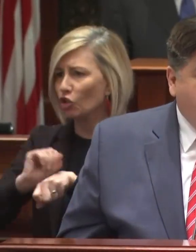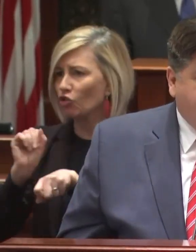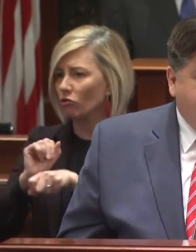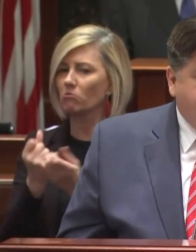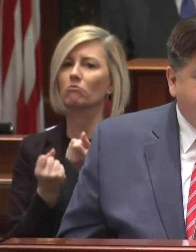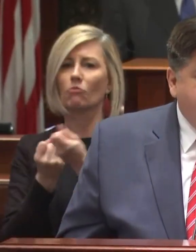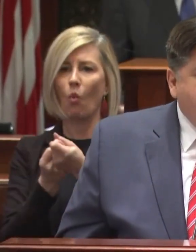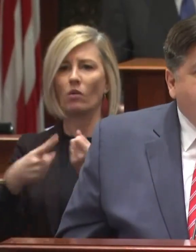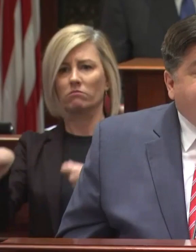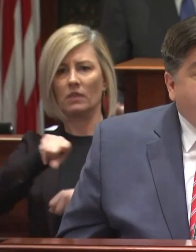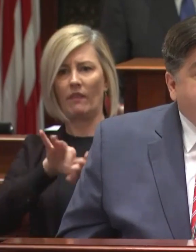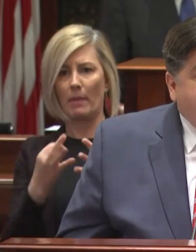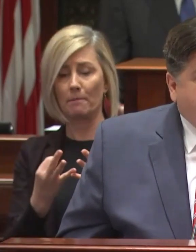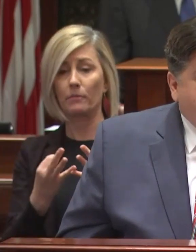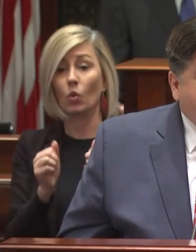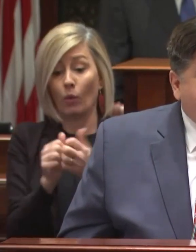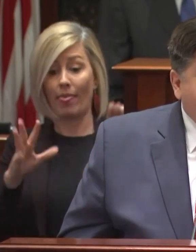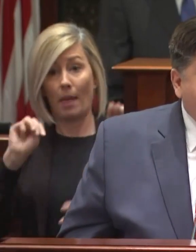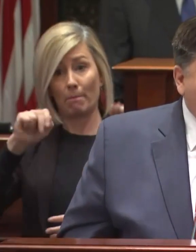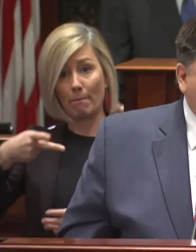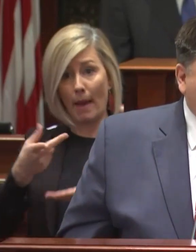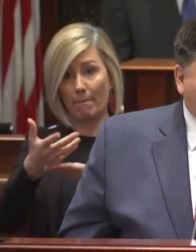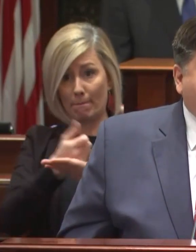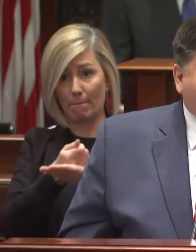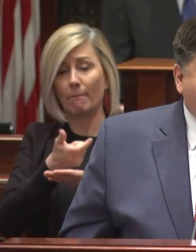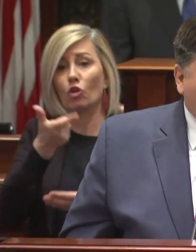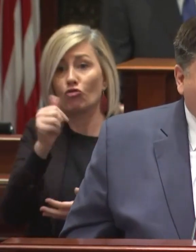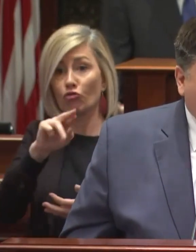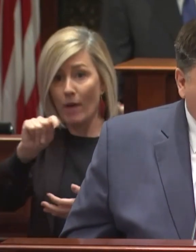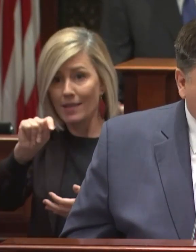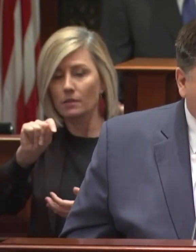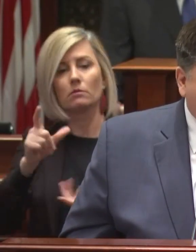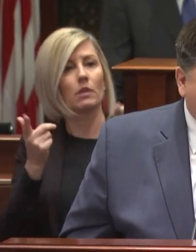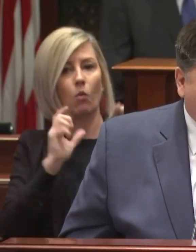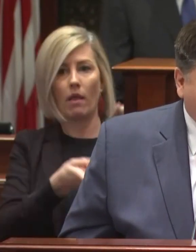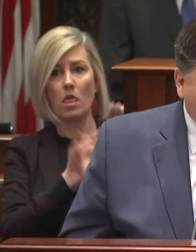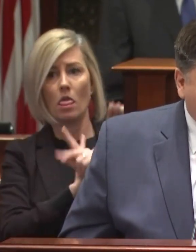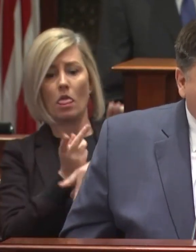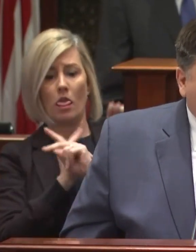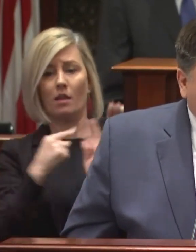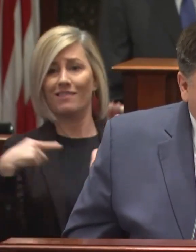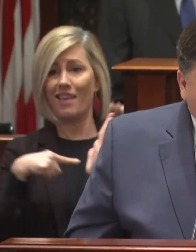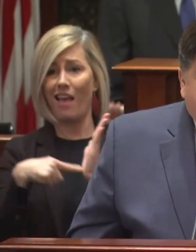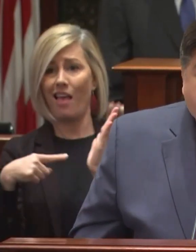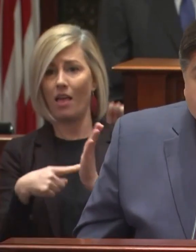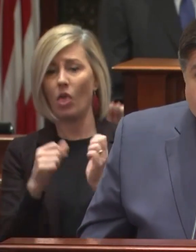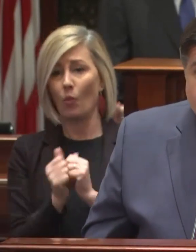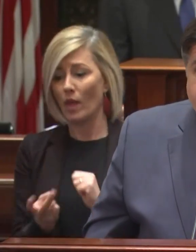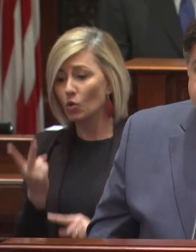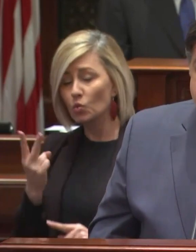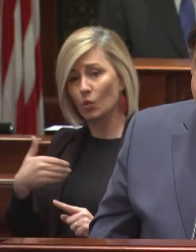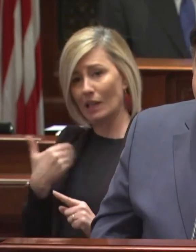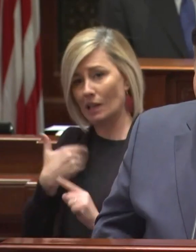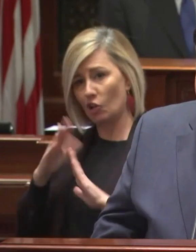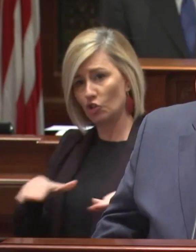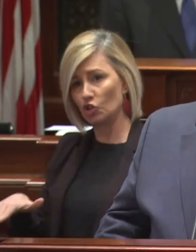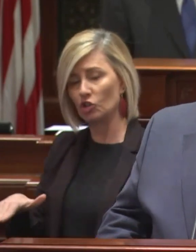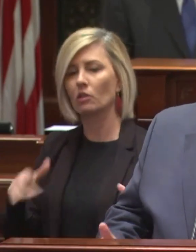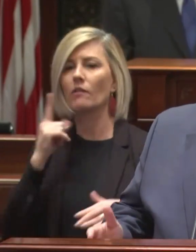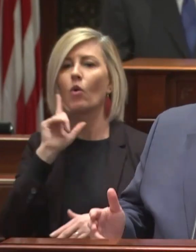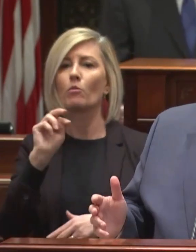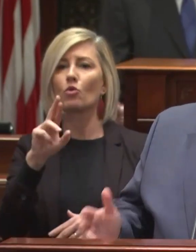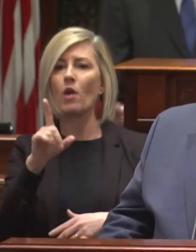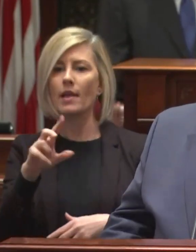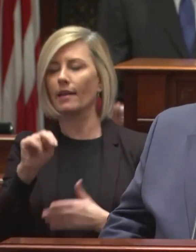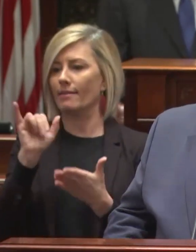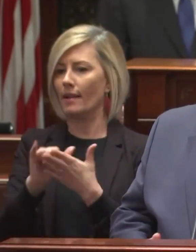to support them. Without MAP grants, he would have had to take on loans and debt with two young children. For Brandon,